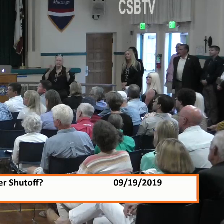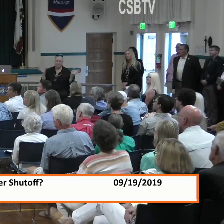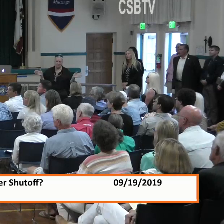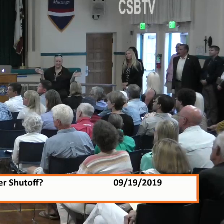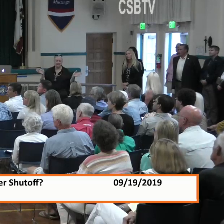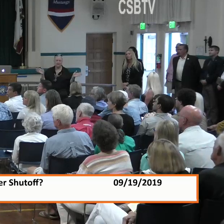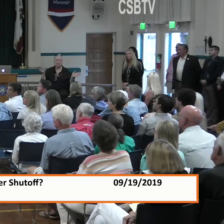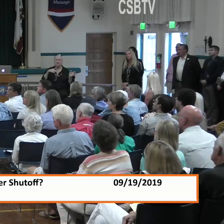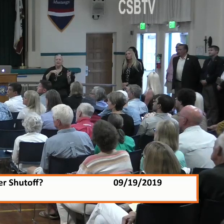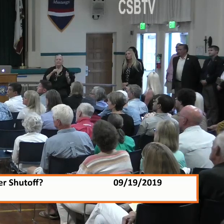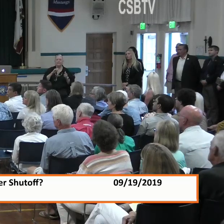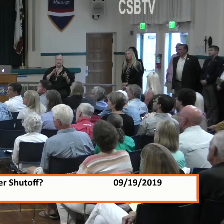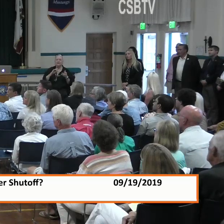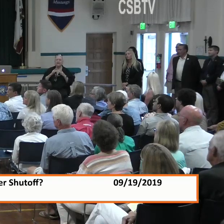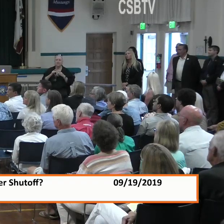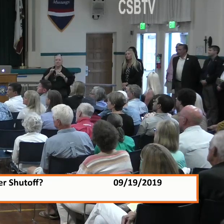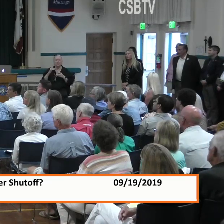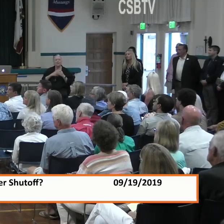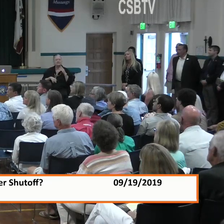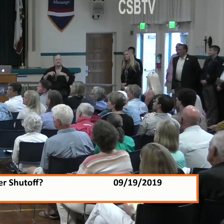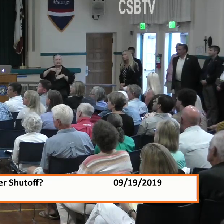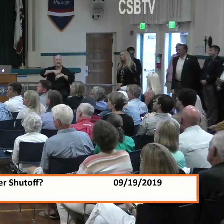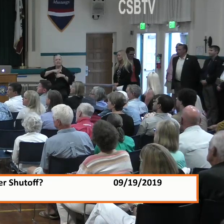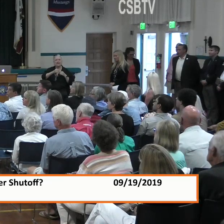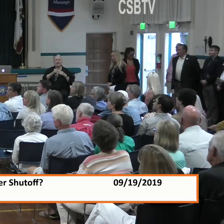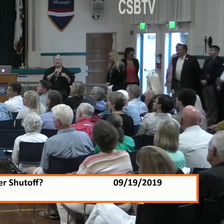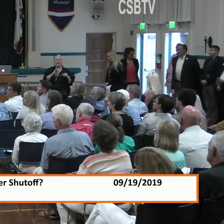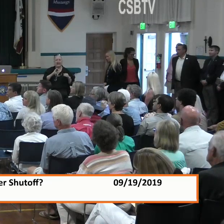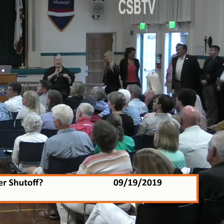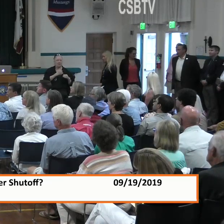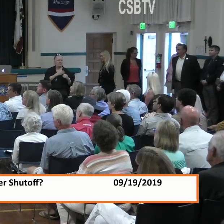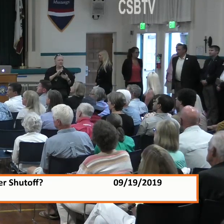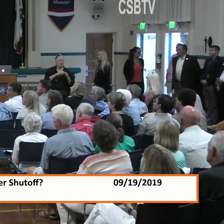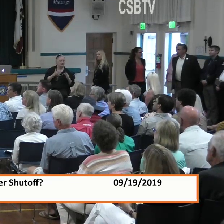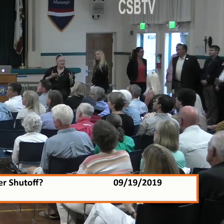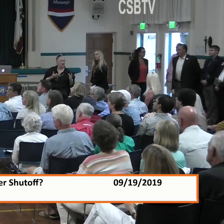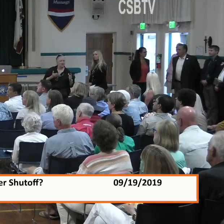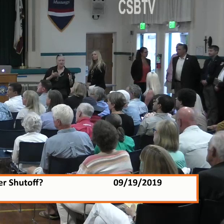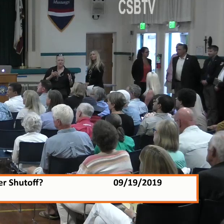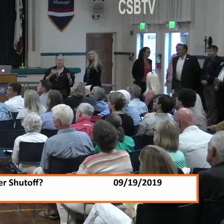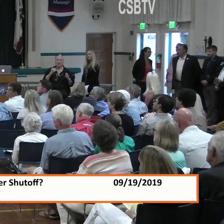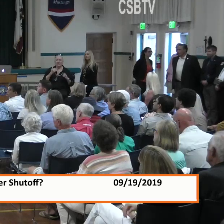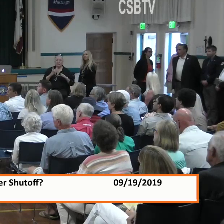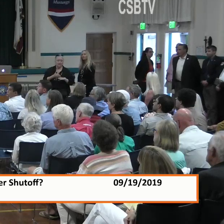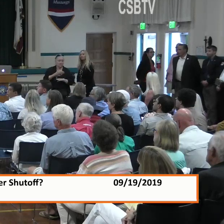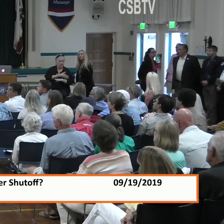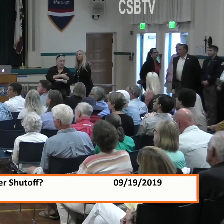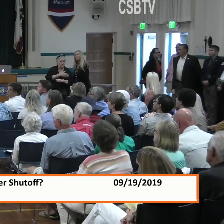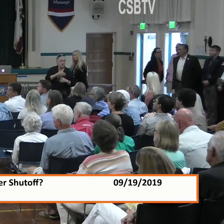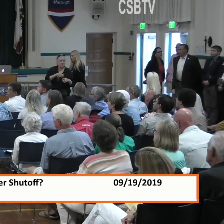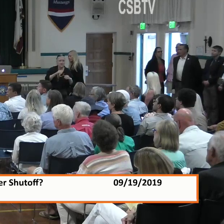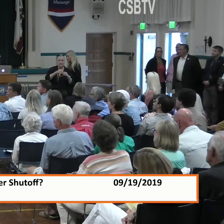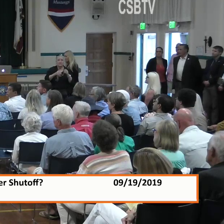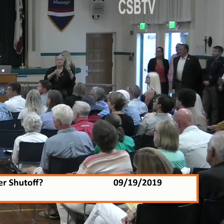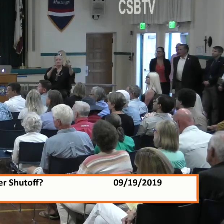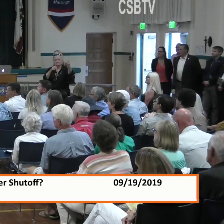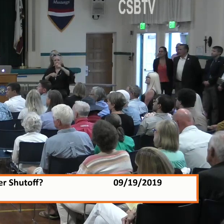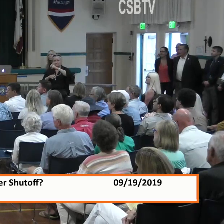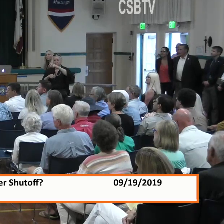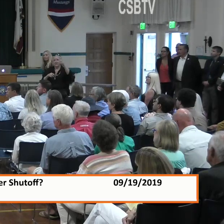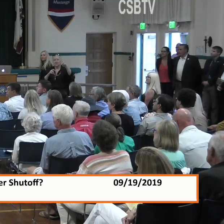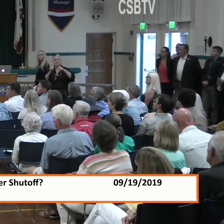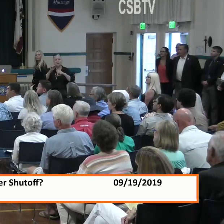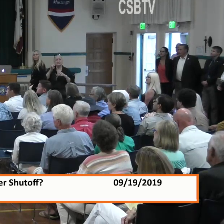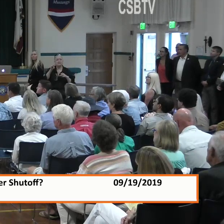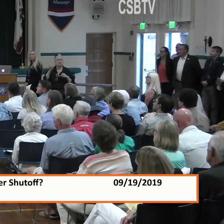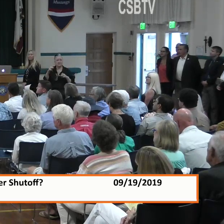network. What is the timeline in our community? And are there additional improvements to the transmission lines that go, you know, through